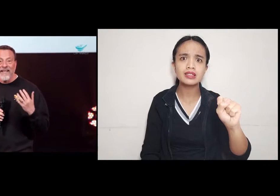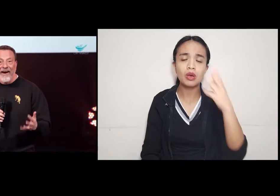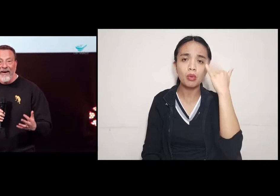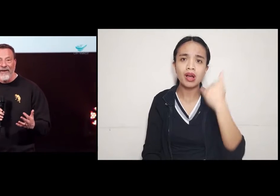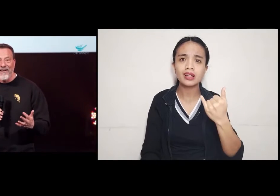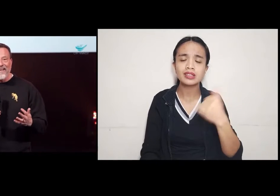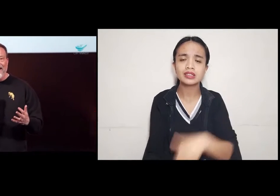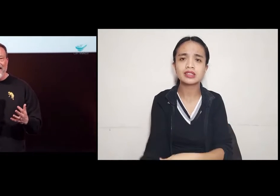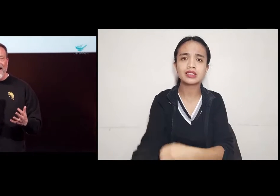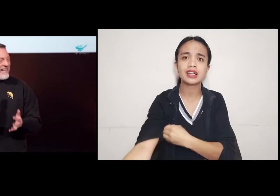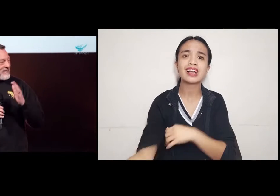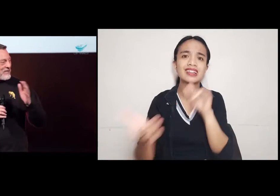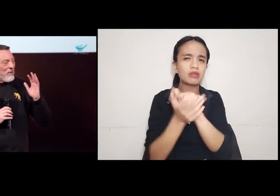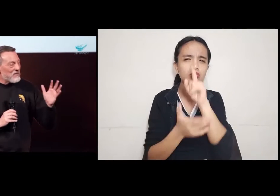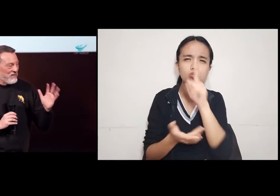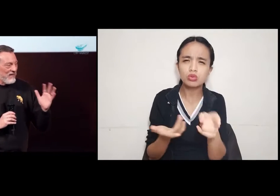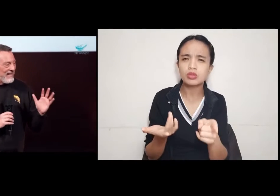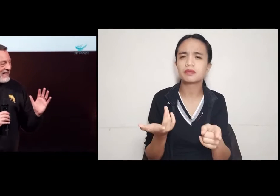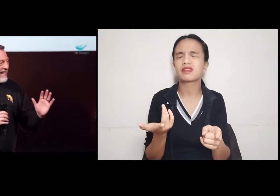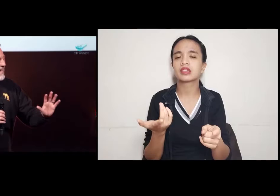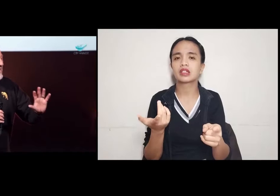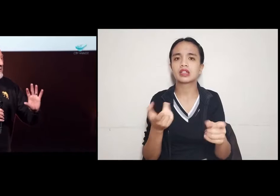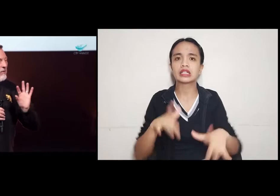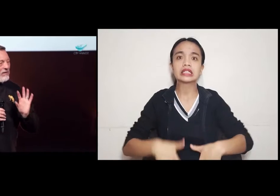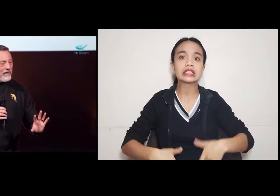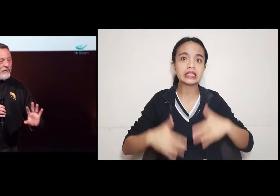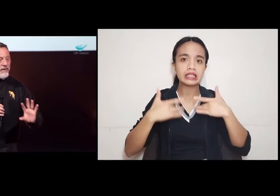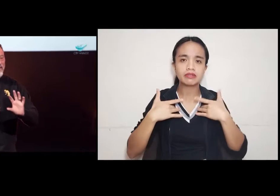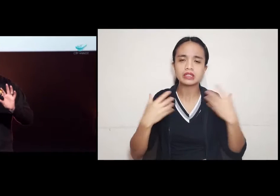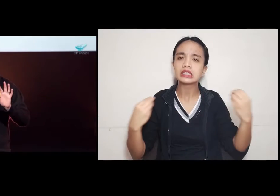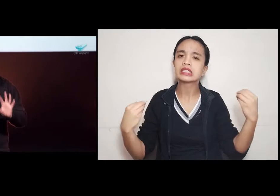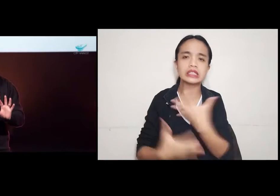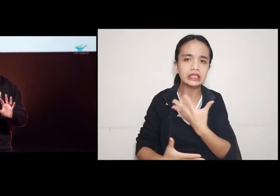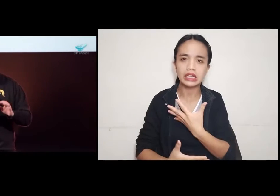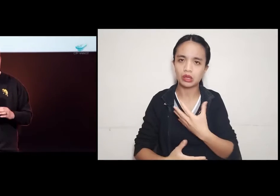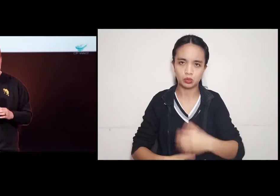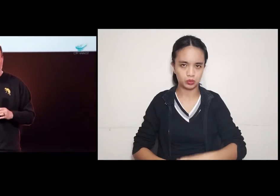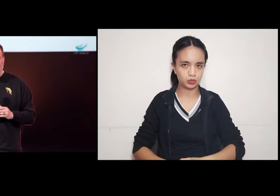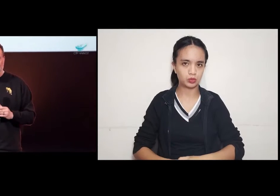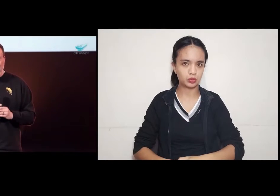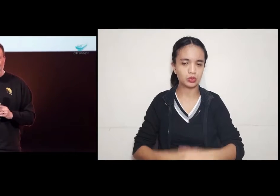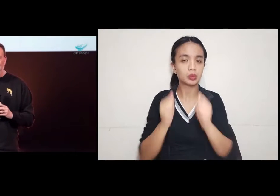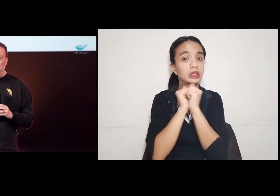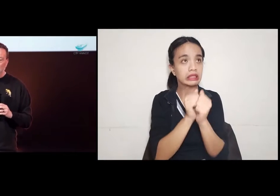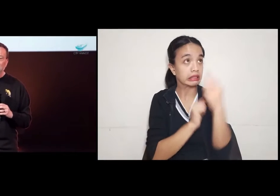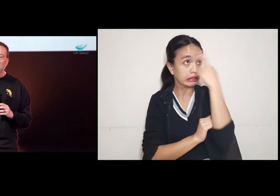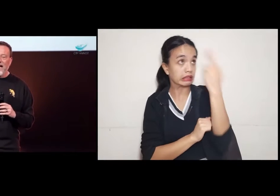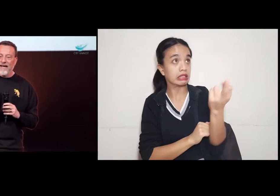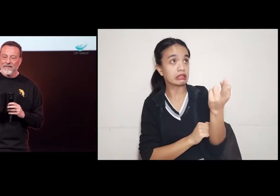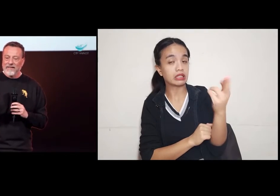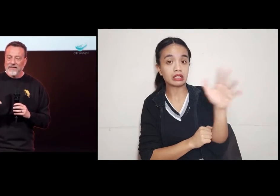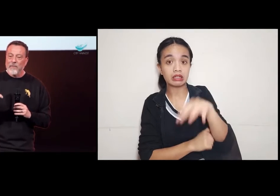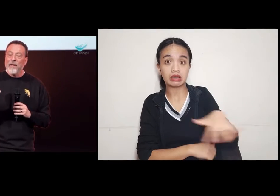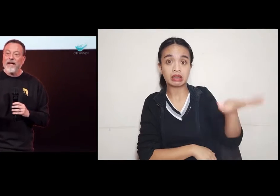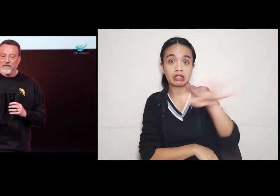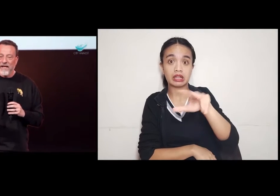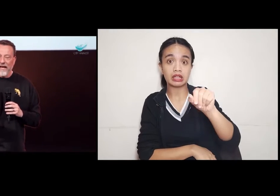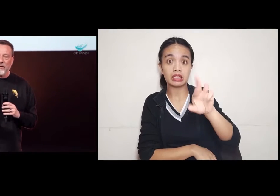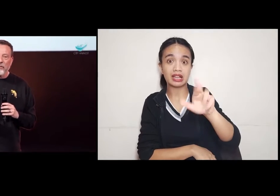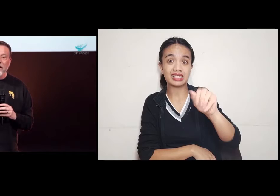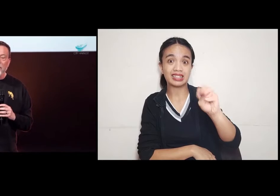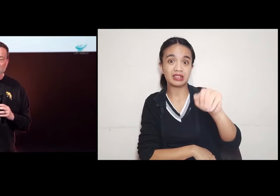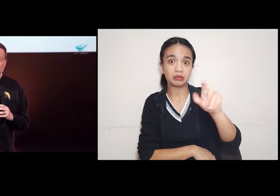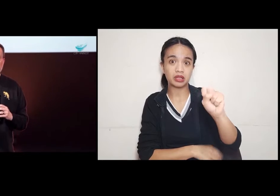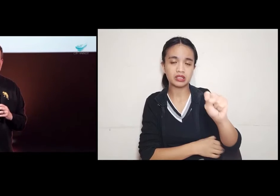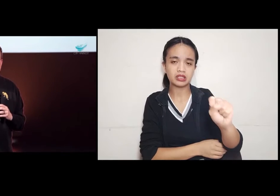left in terror. I think it's so interesting that they were living in fear and didn't realize that their Arameans